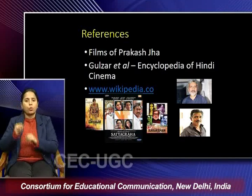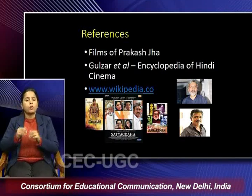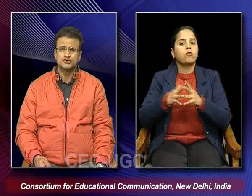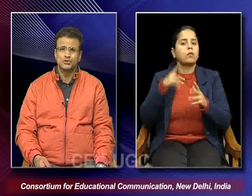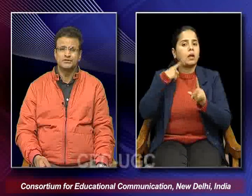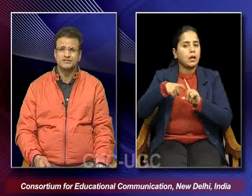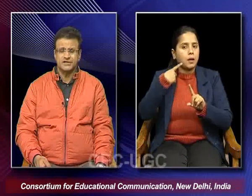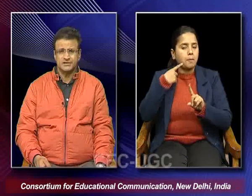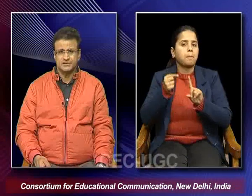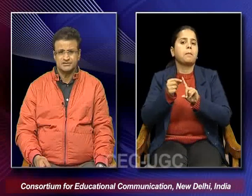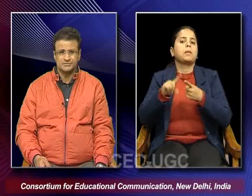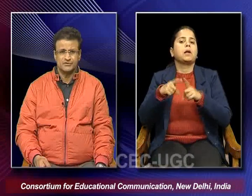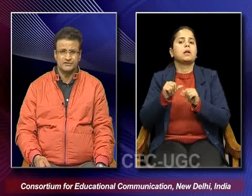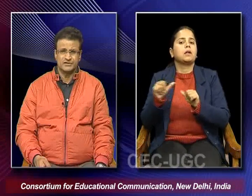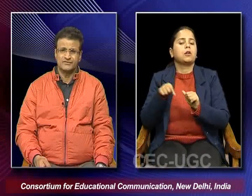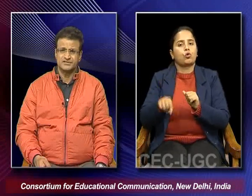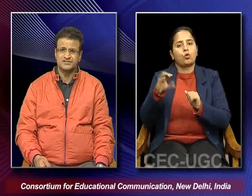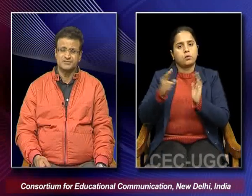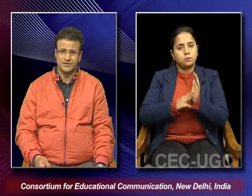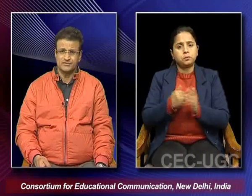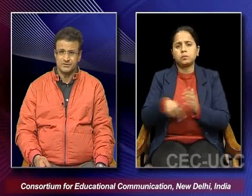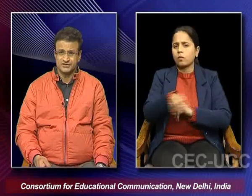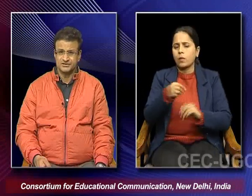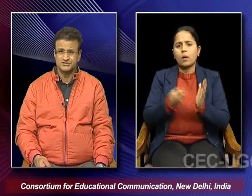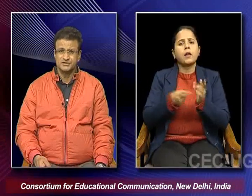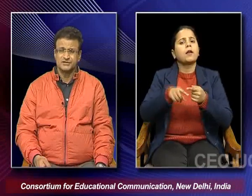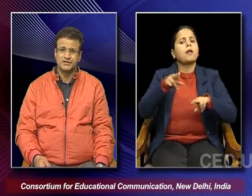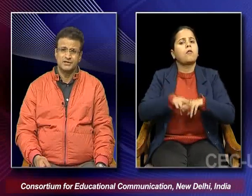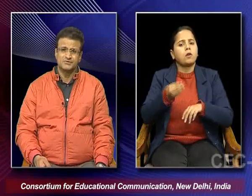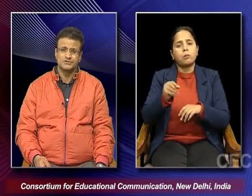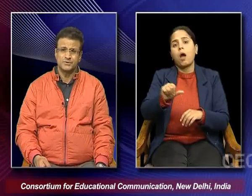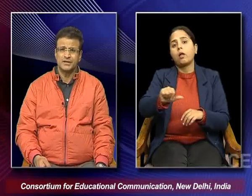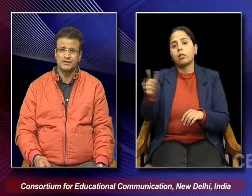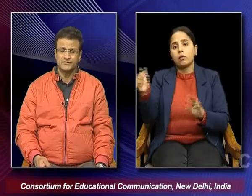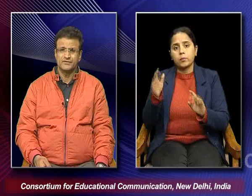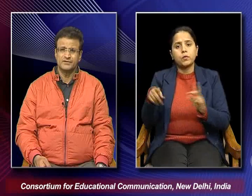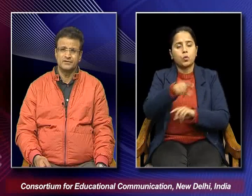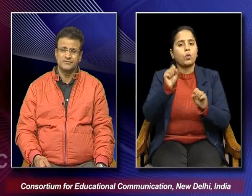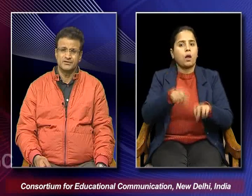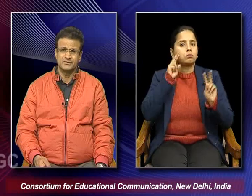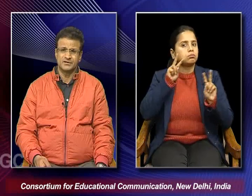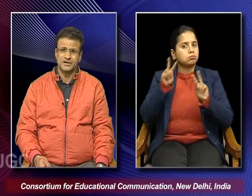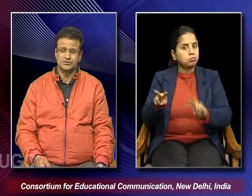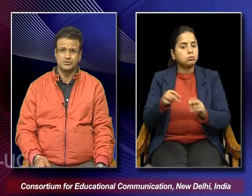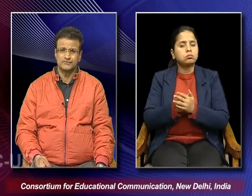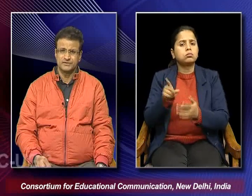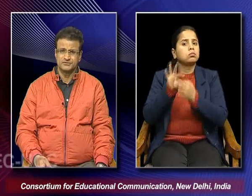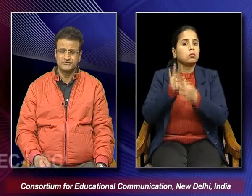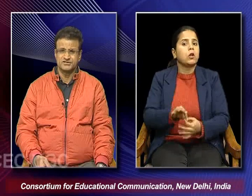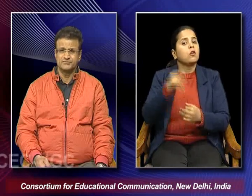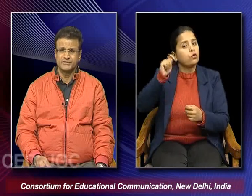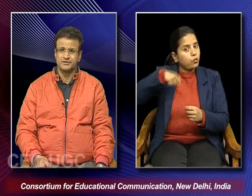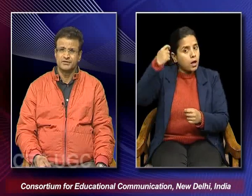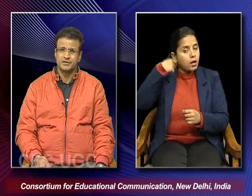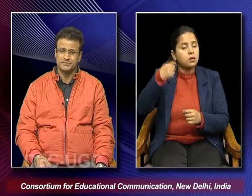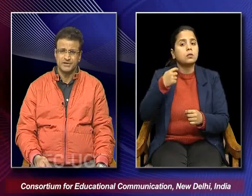www.wikipedia.com. So these are some of the references, apart from others, which one can refer in regard to the films which